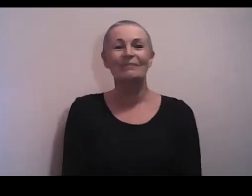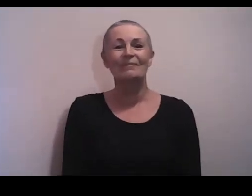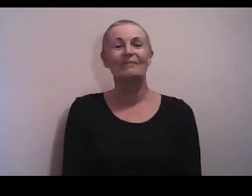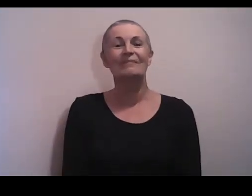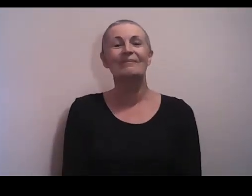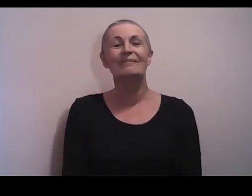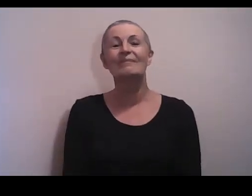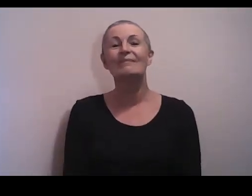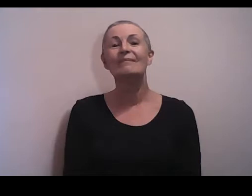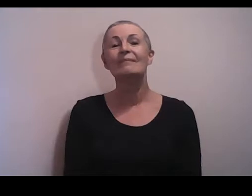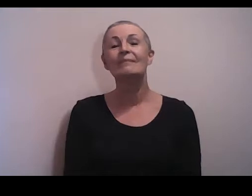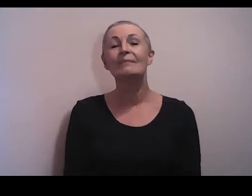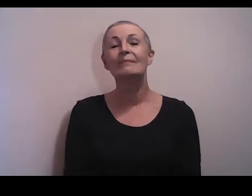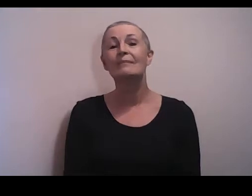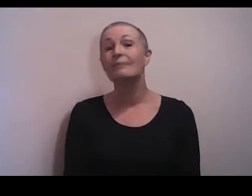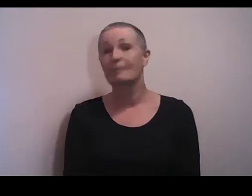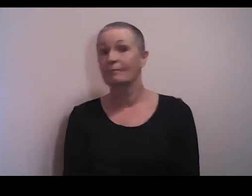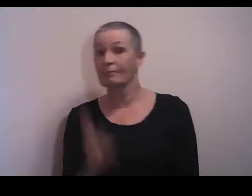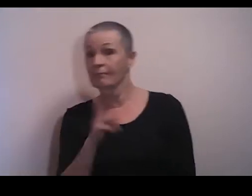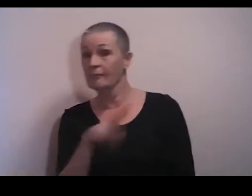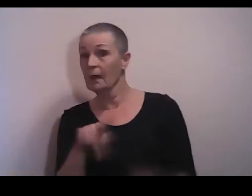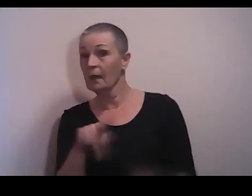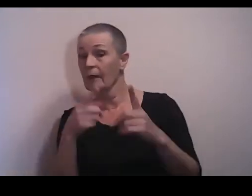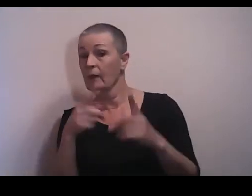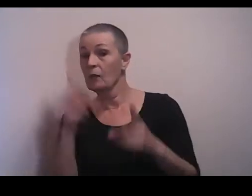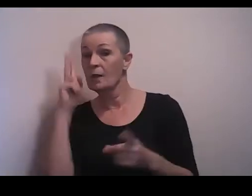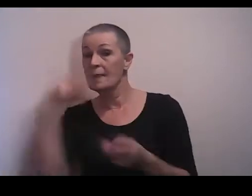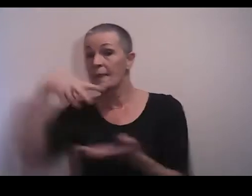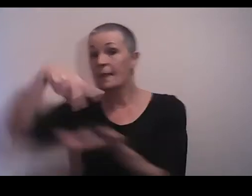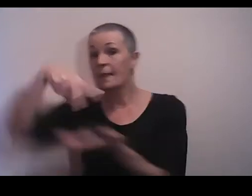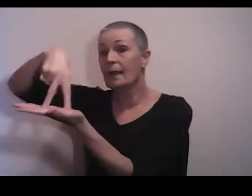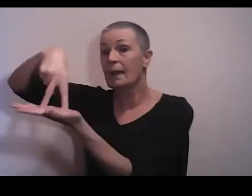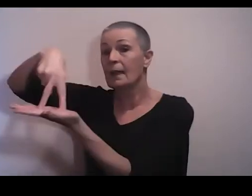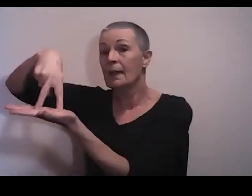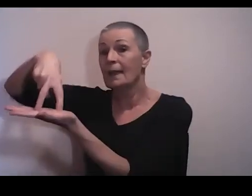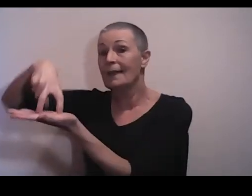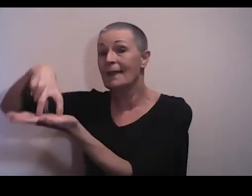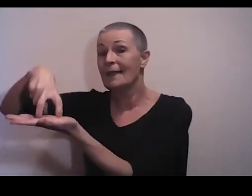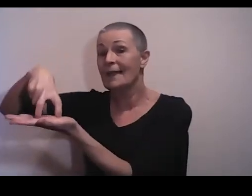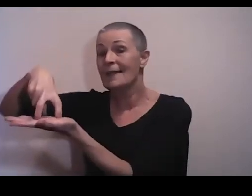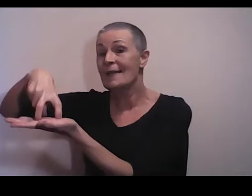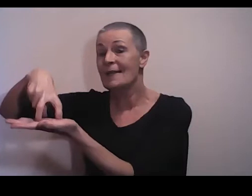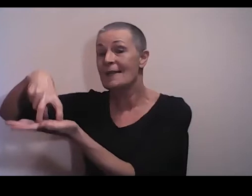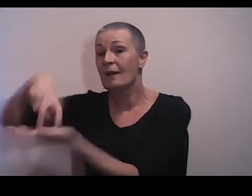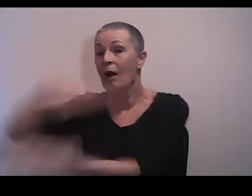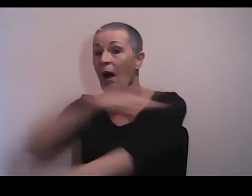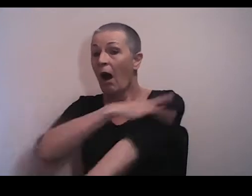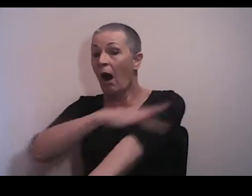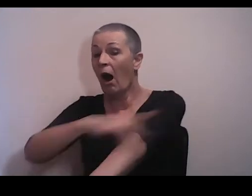So I'll go sideways so you can see my knees as well and where my arms are. My back's nice and